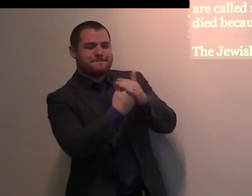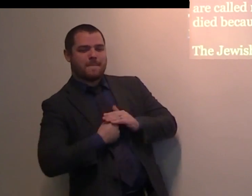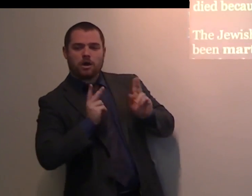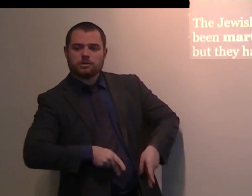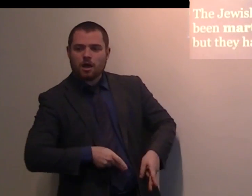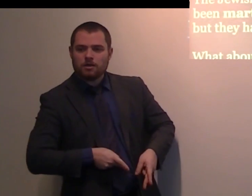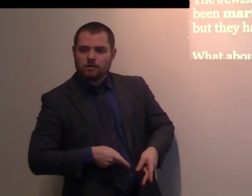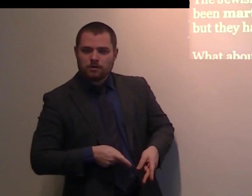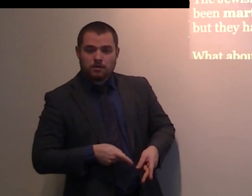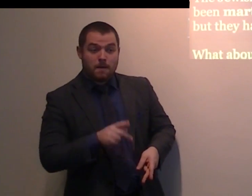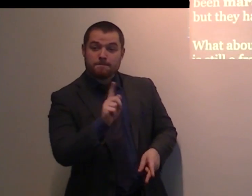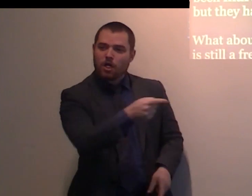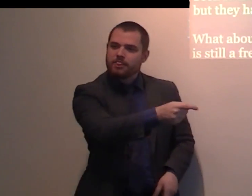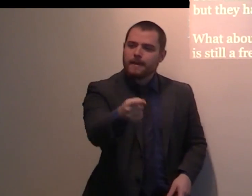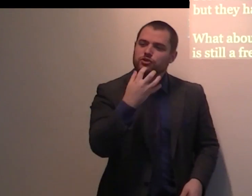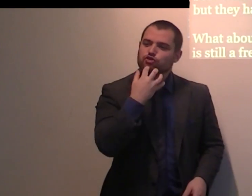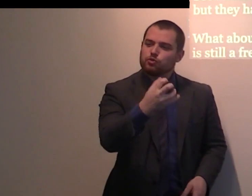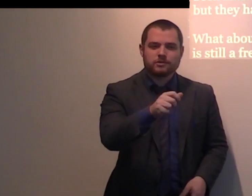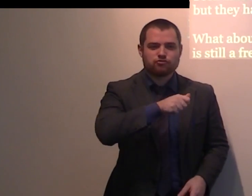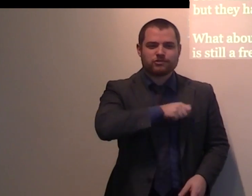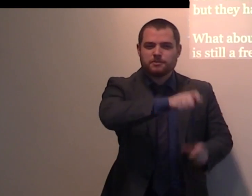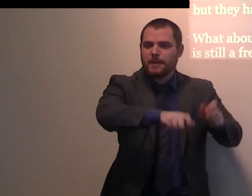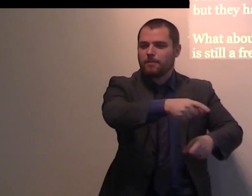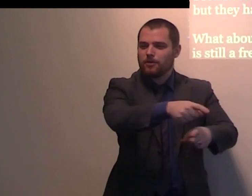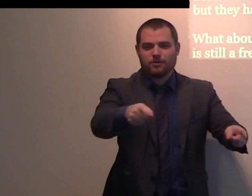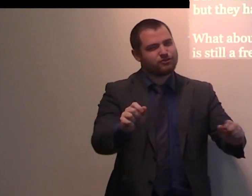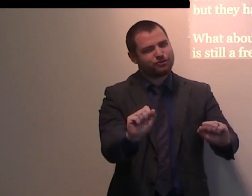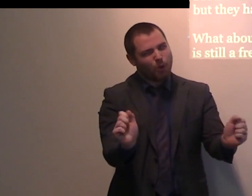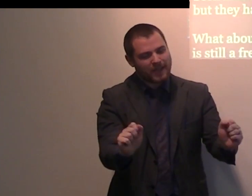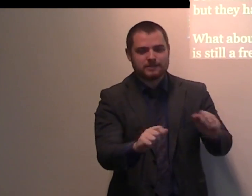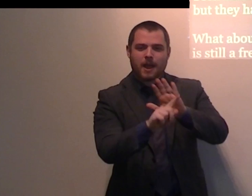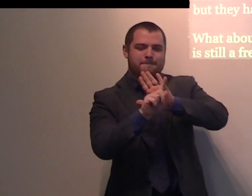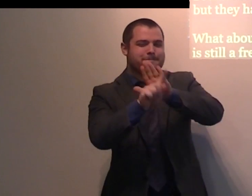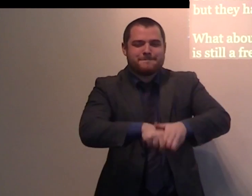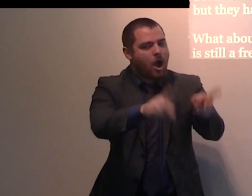The Jewish Christian people had not been martyred.